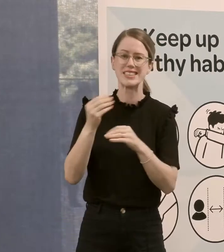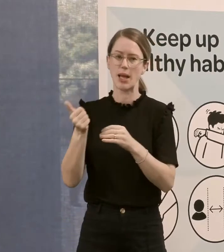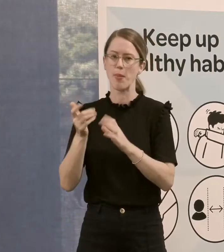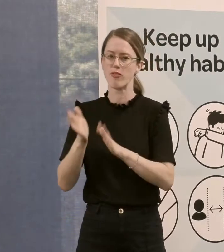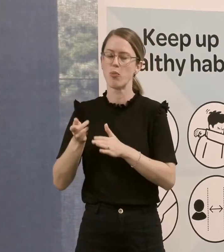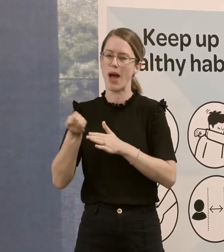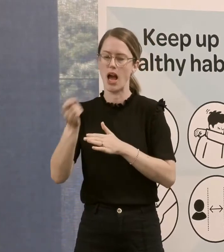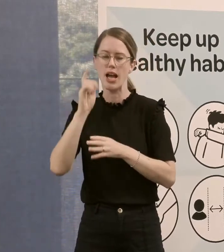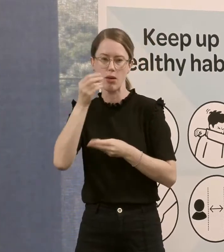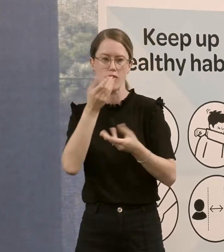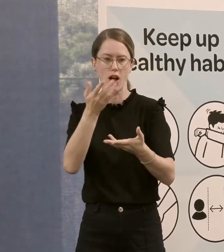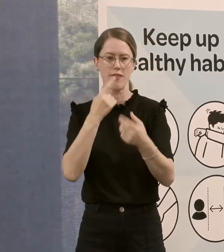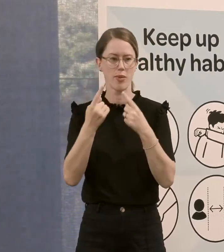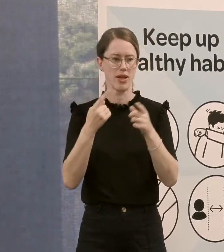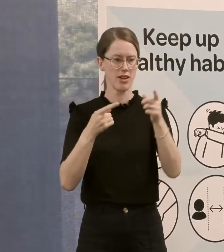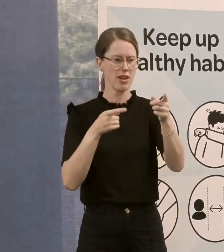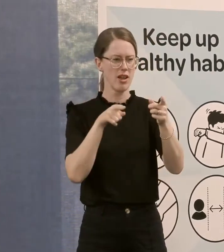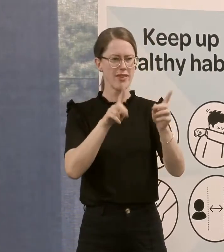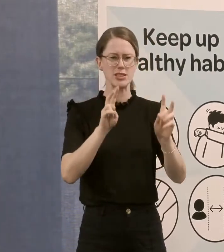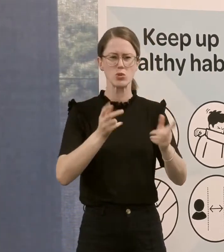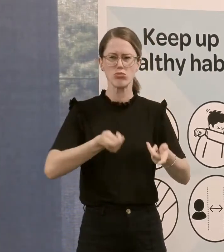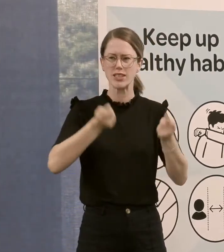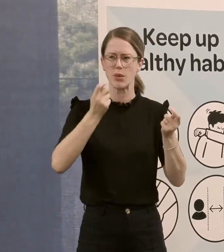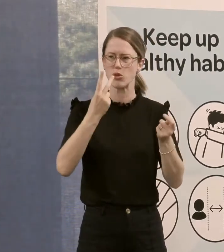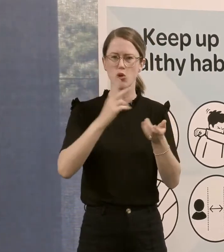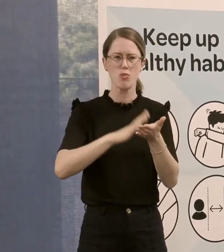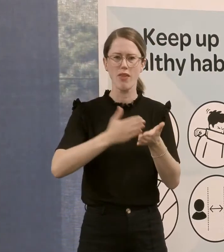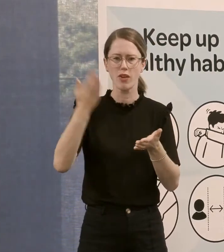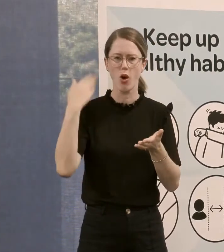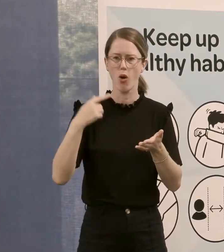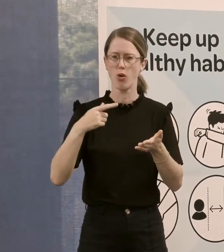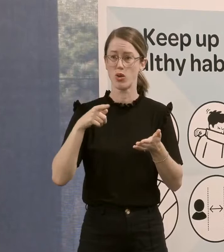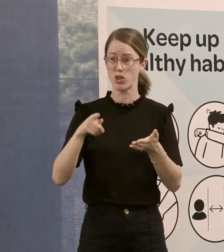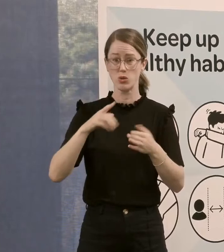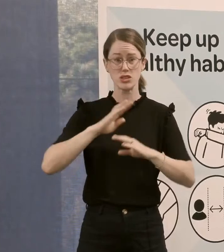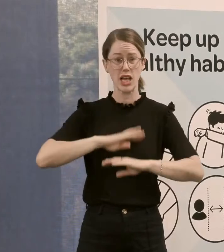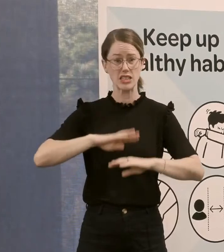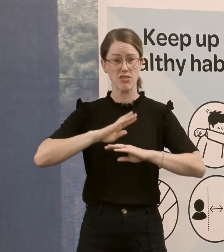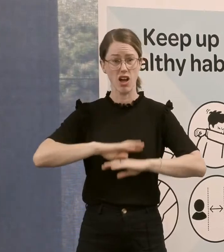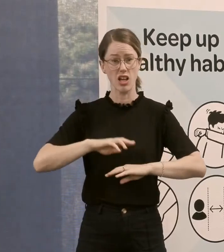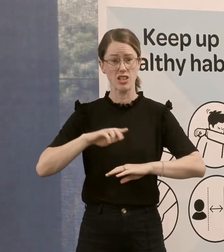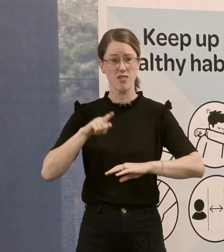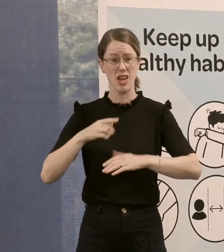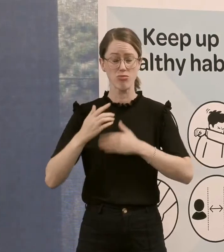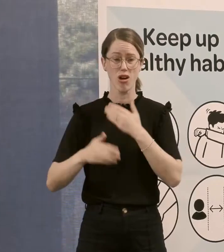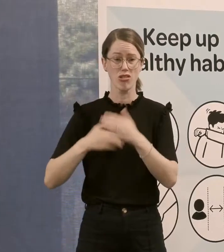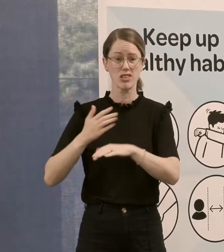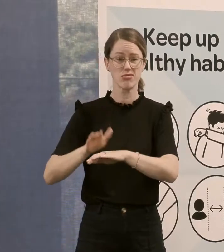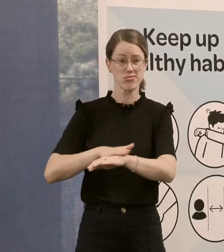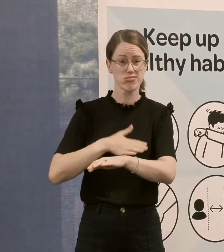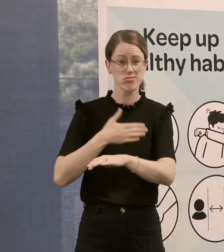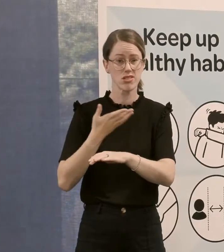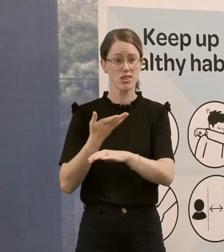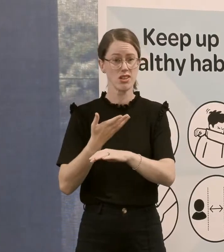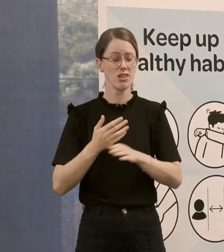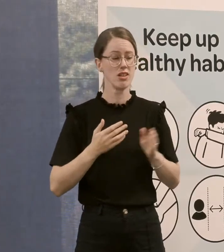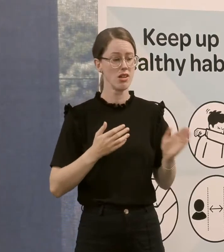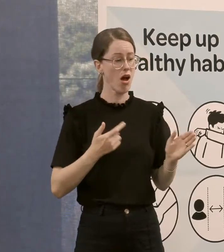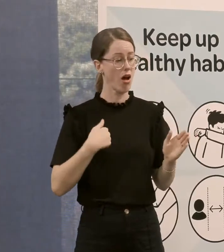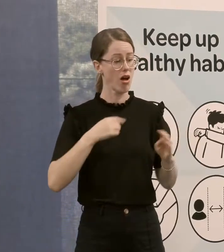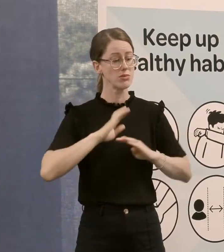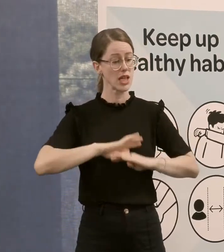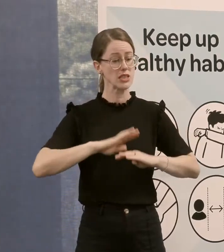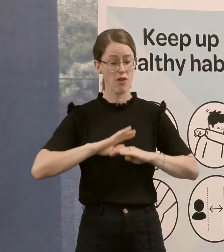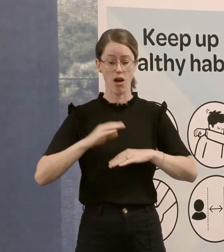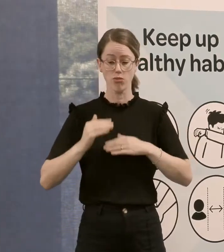working on this. I mean, given that this issue was raised more than 2 months ago, how satisfied are you with that rate of progress? It sounds pretty slow. No, I'm